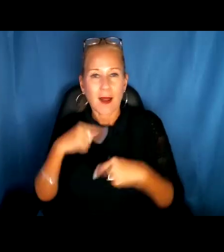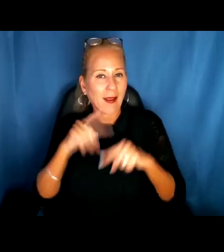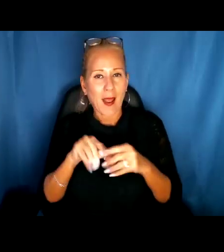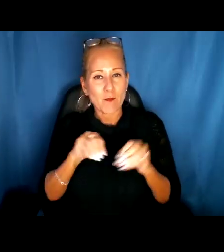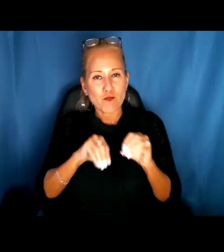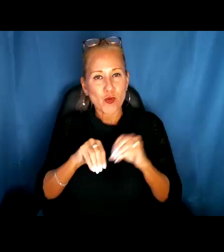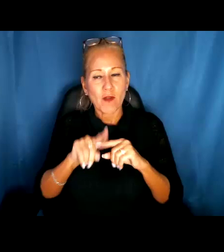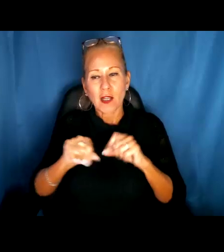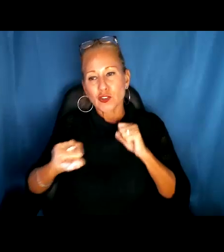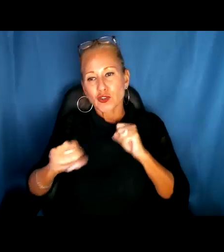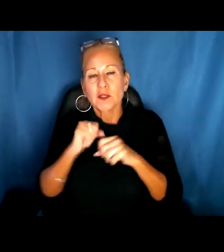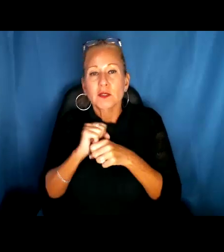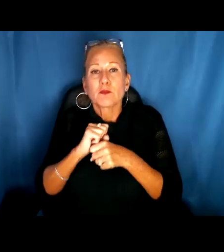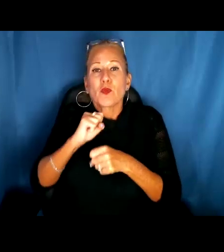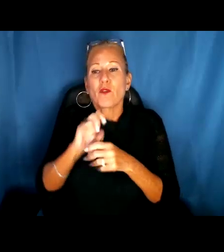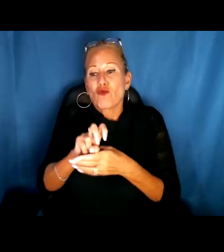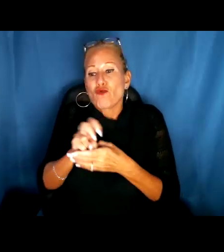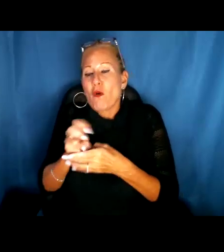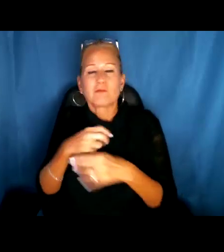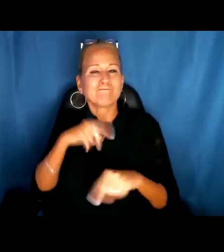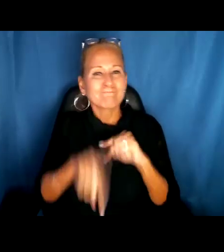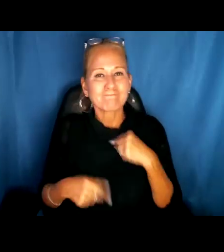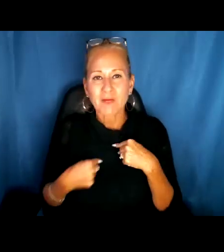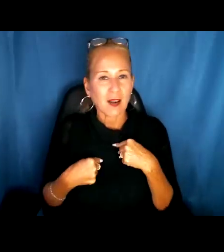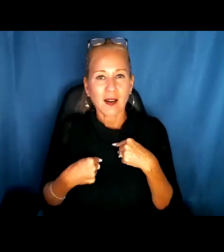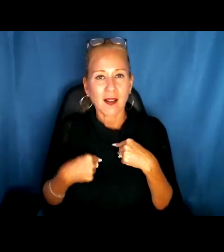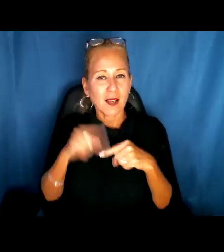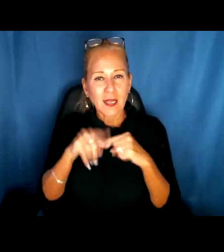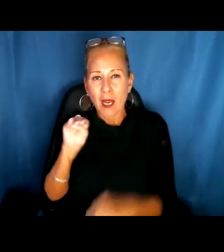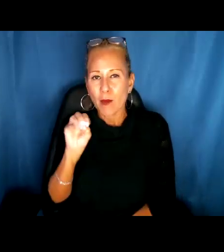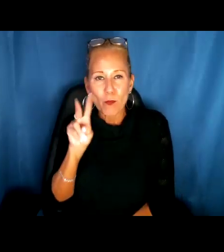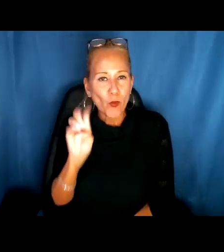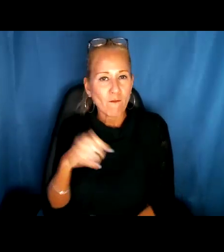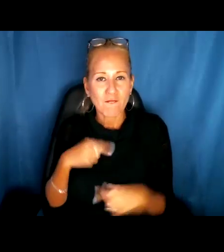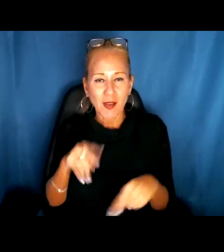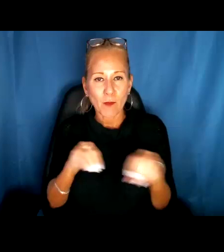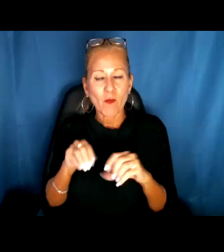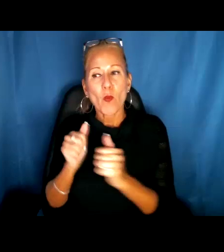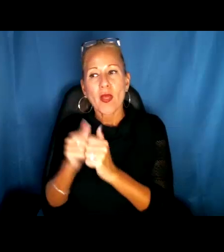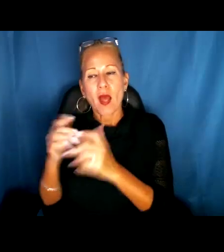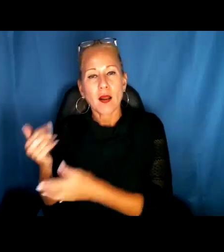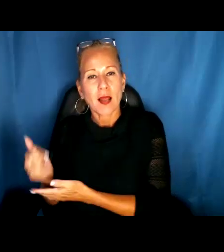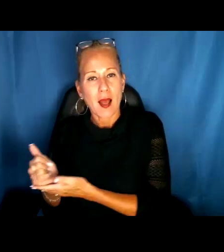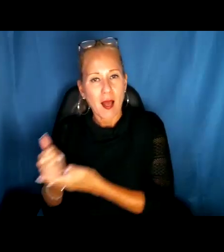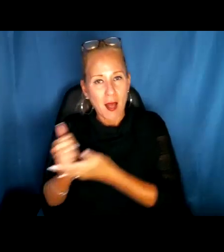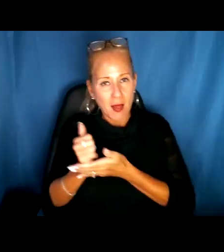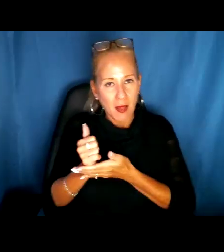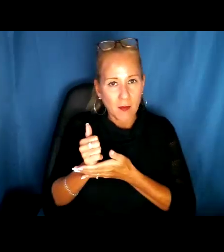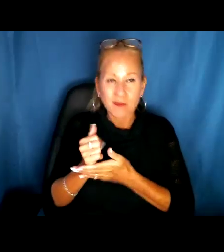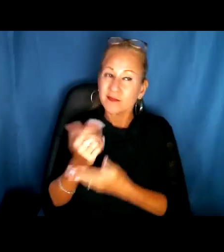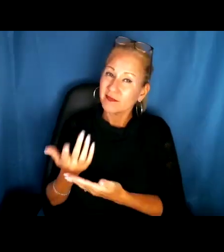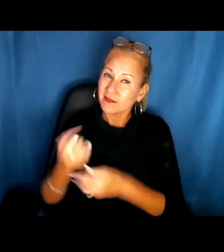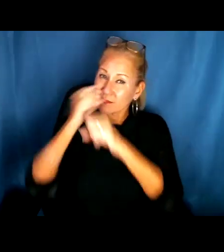even scratch my own head in the middle of the night. So I can't move without the assistance of another person. Really think about